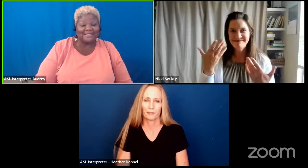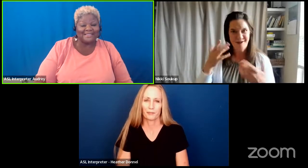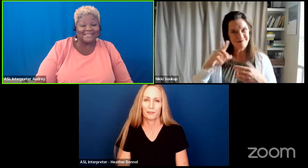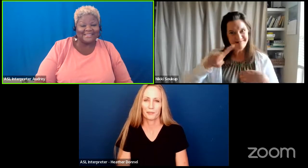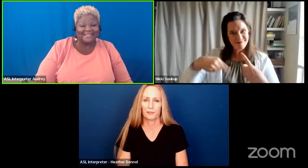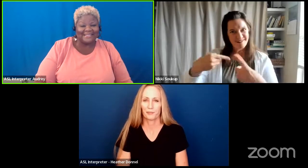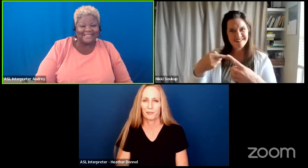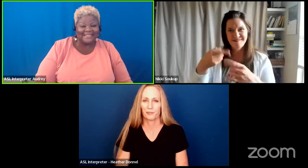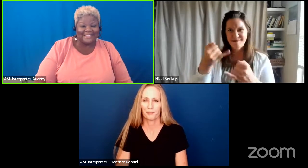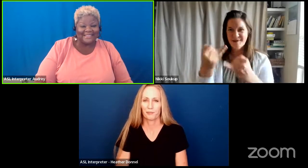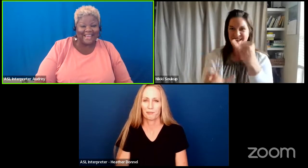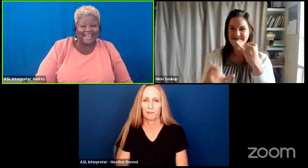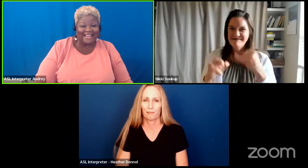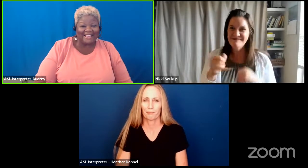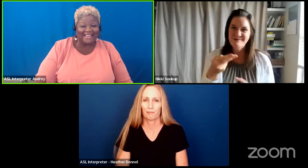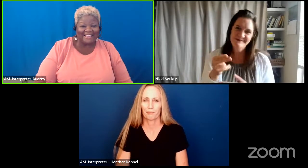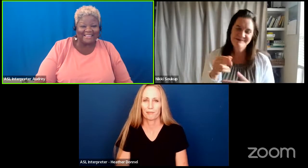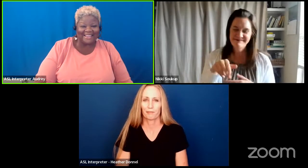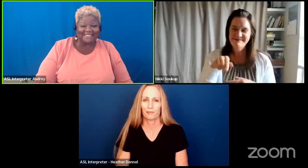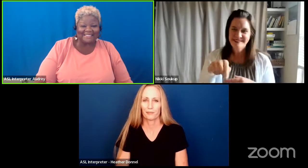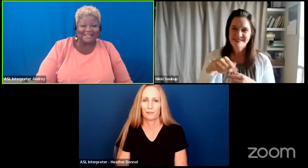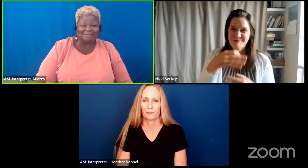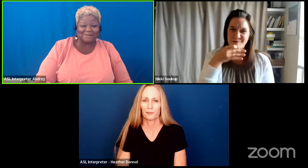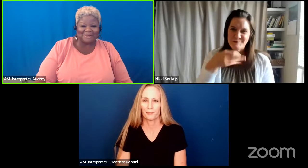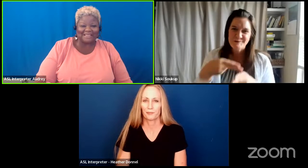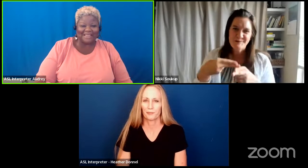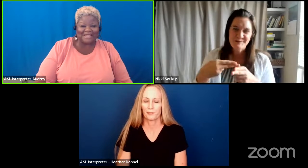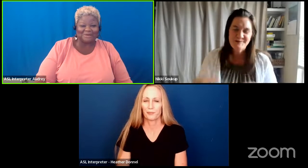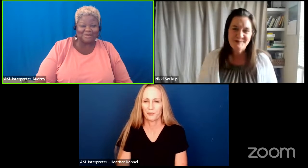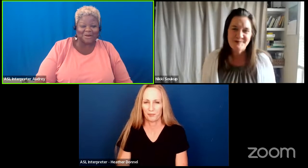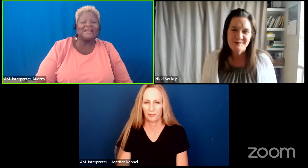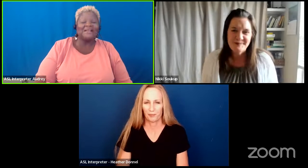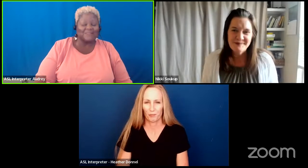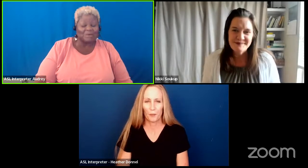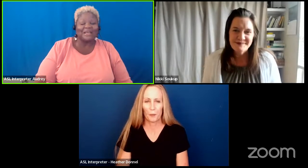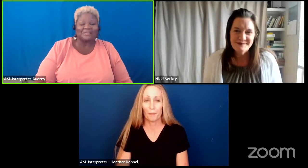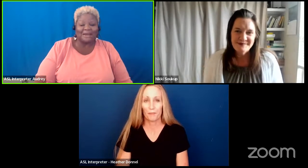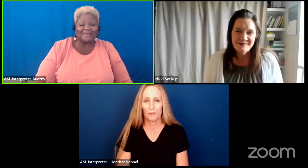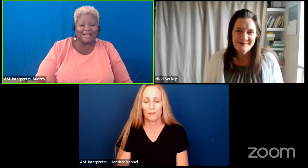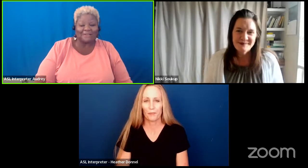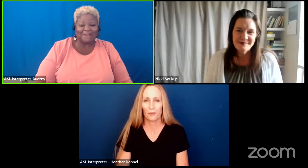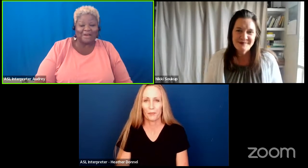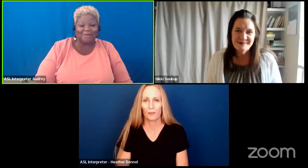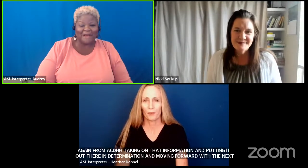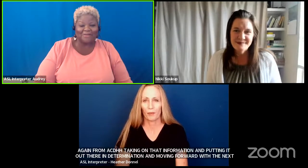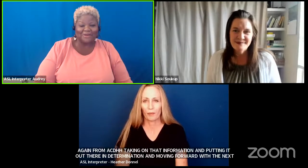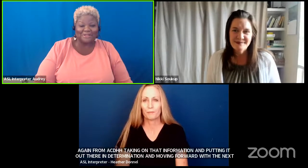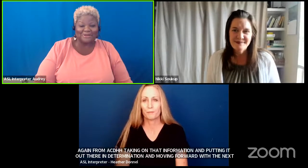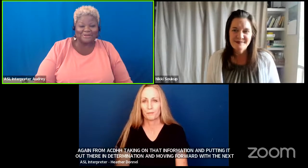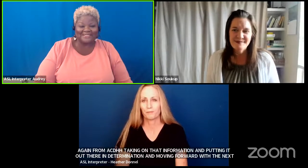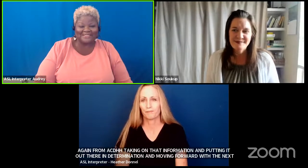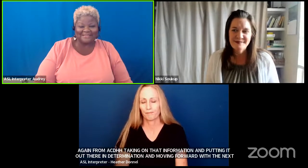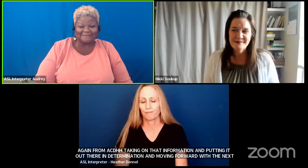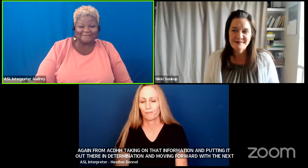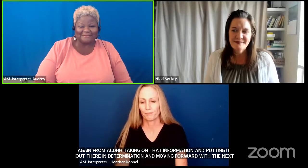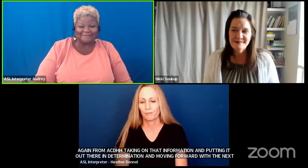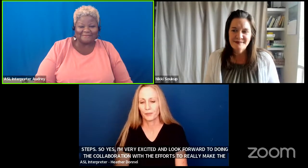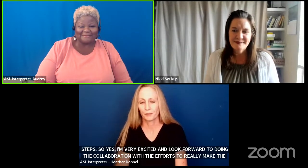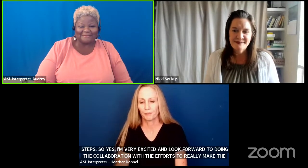goals. Yeah, that sums up the last report. So be expecting that draft coming out very soon.